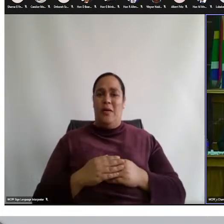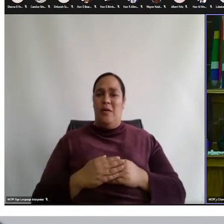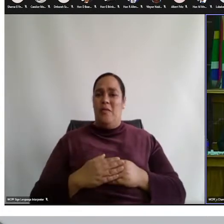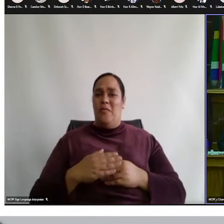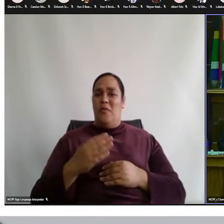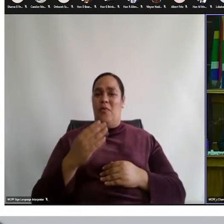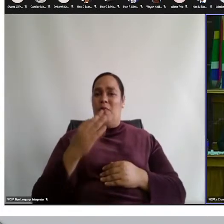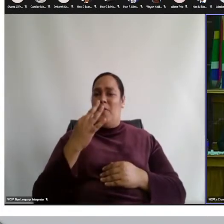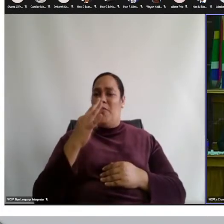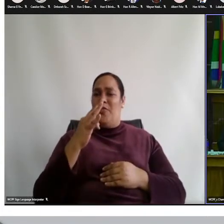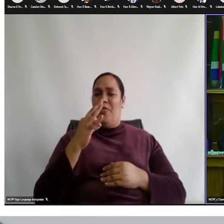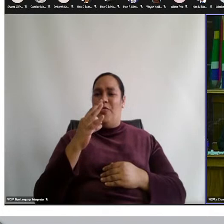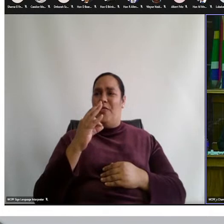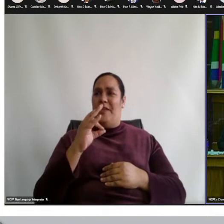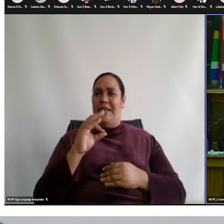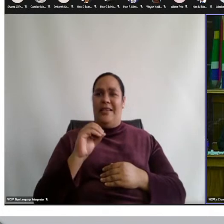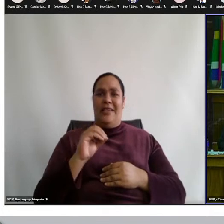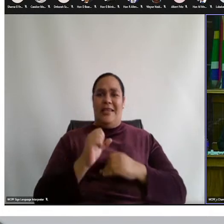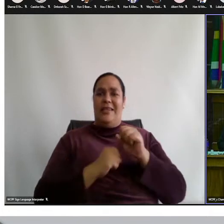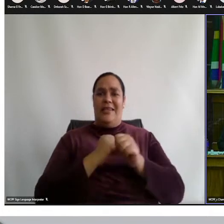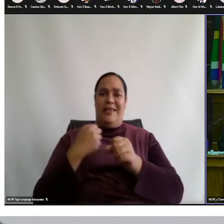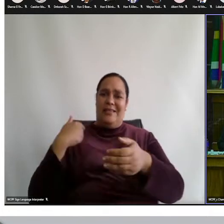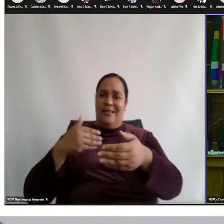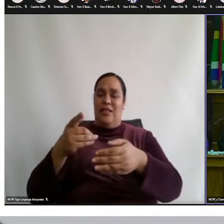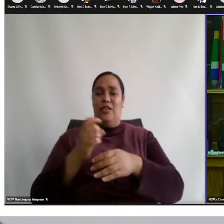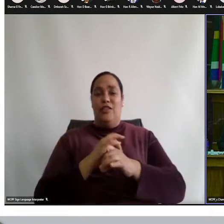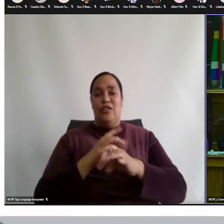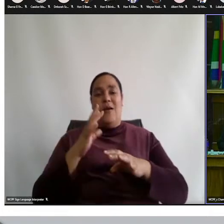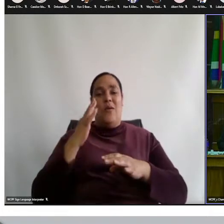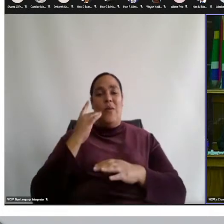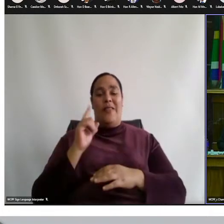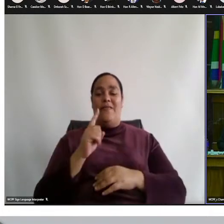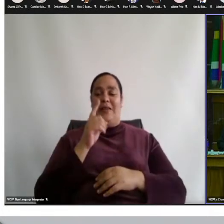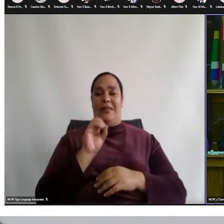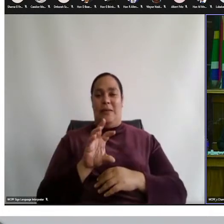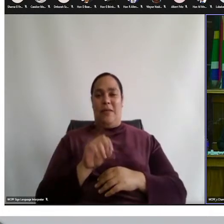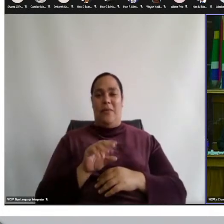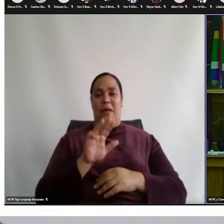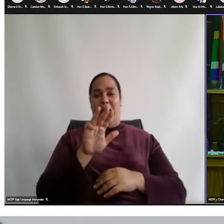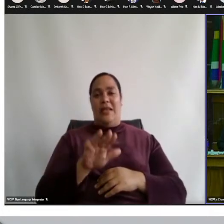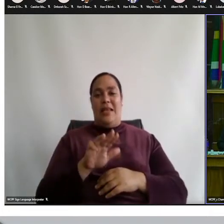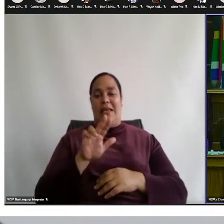three decades. He started on the 1st of September in